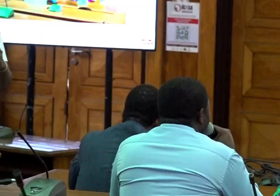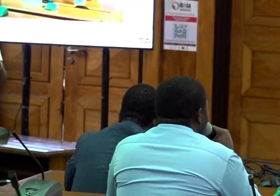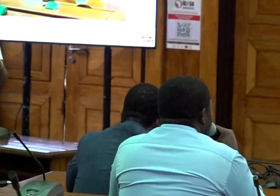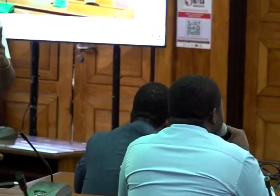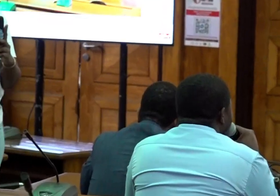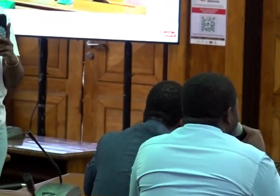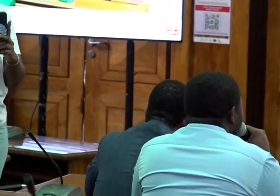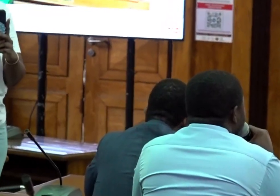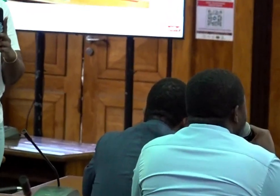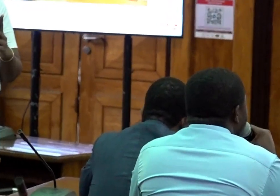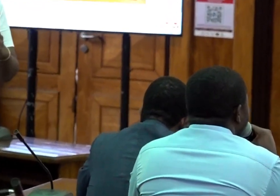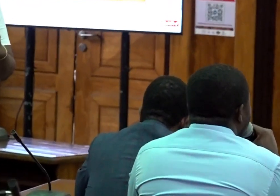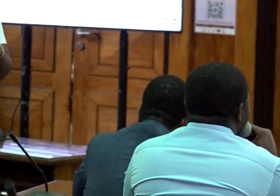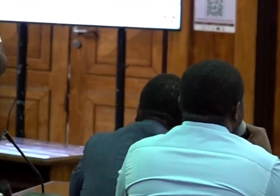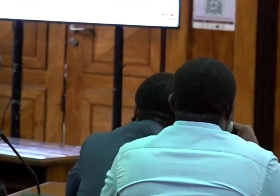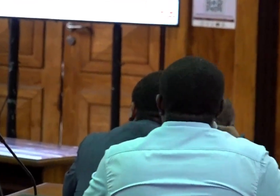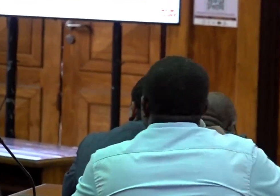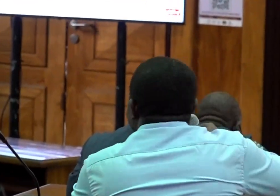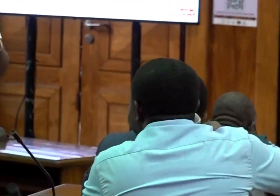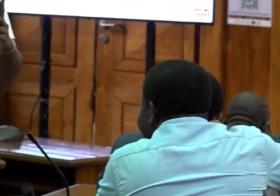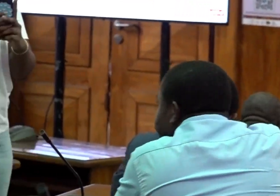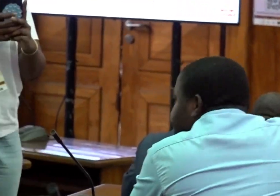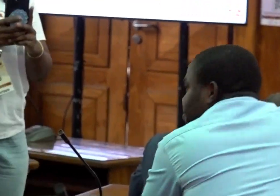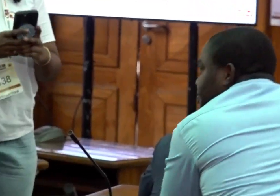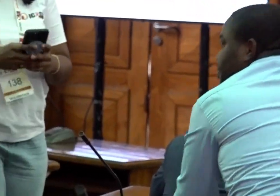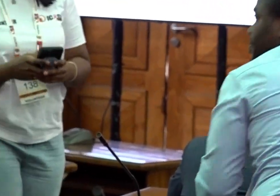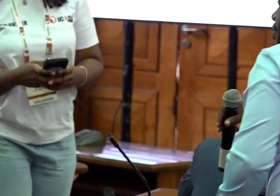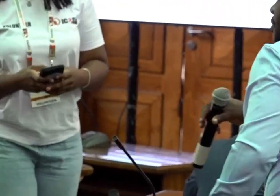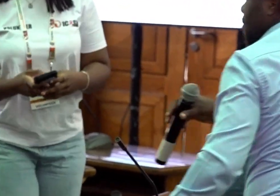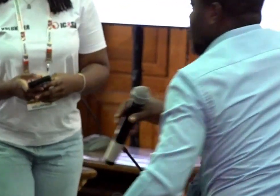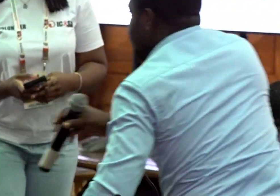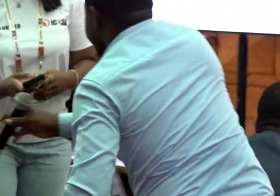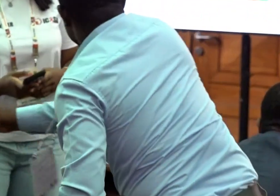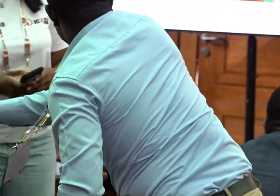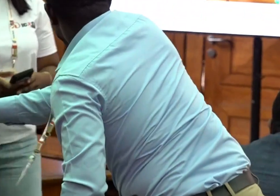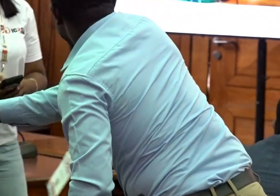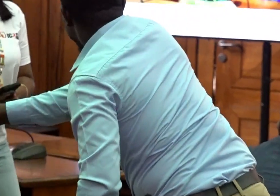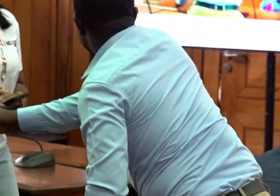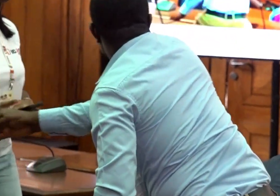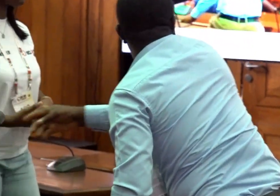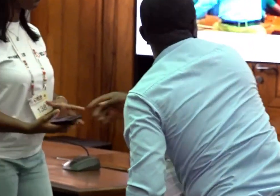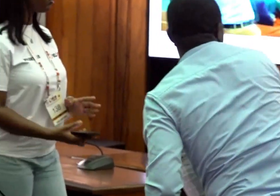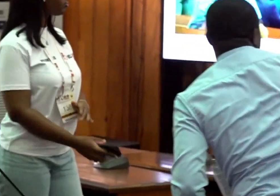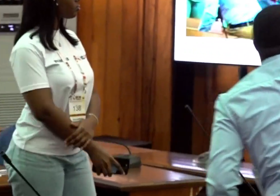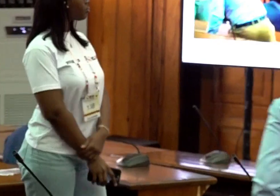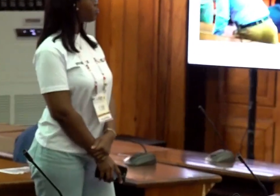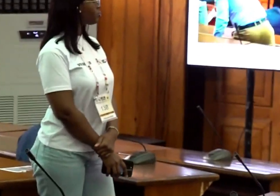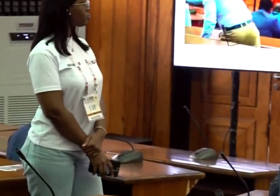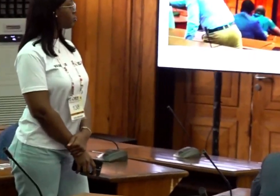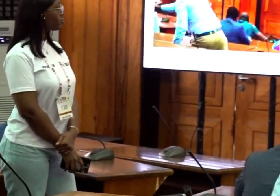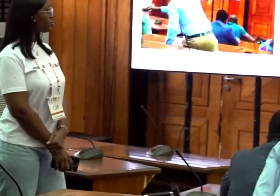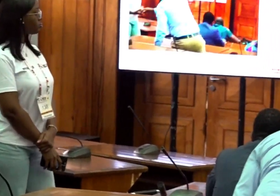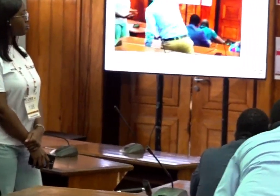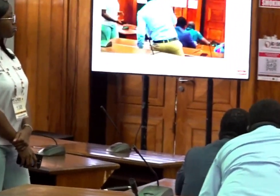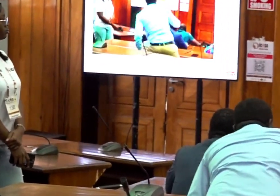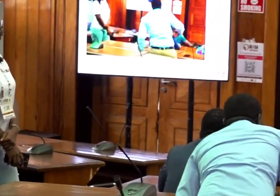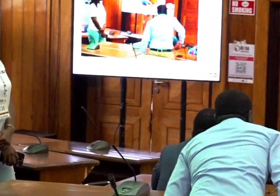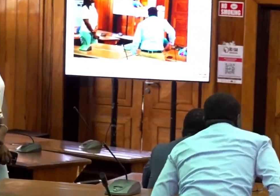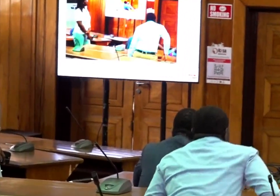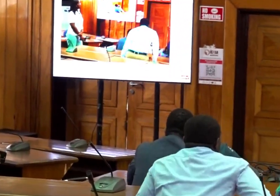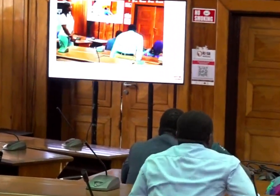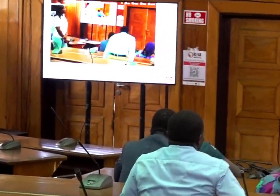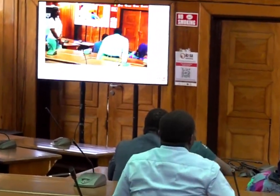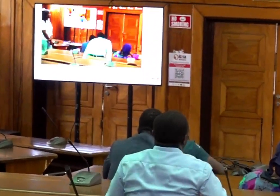diabetes or any other thing? Thank you. Excellent. As we gather